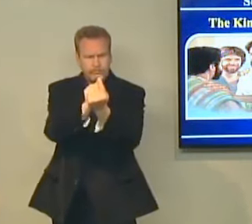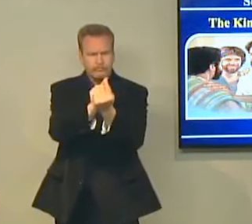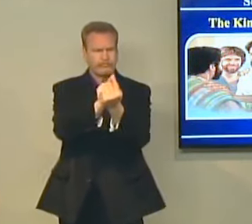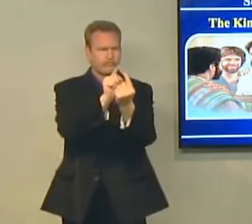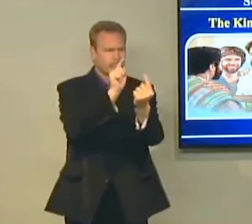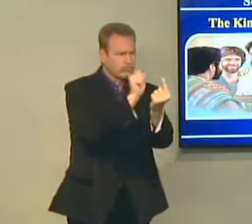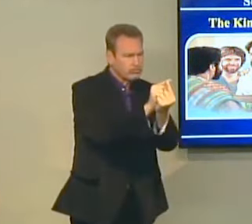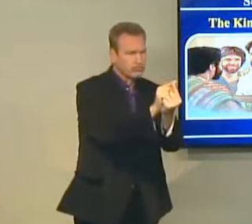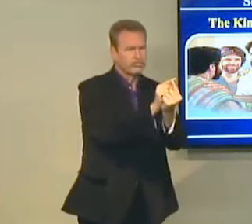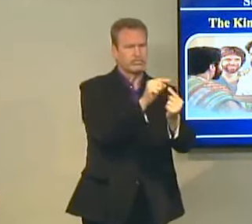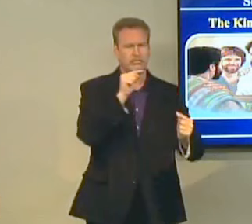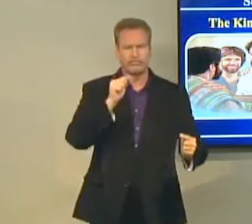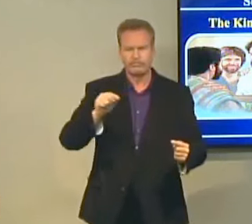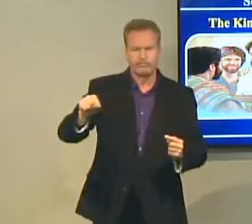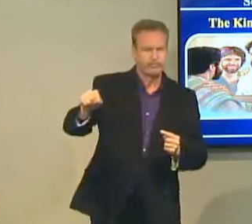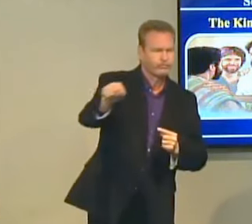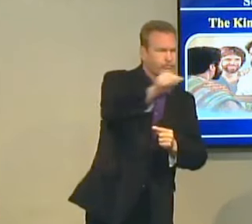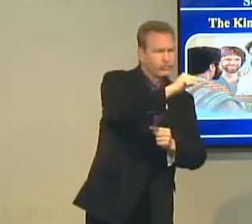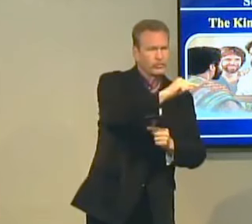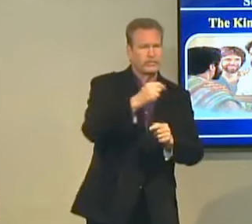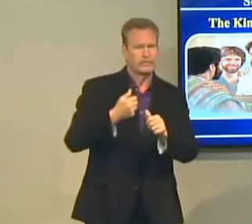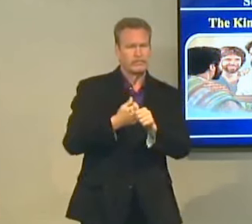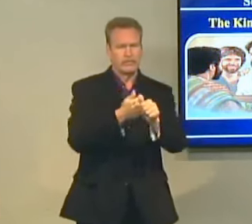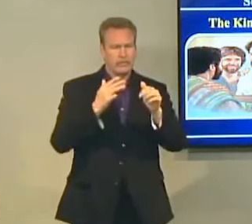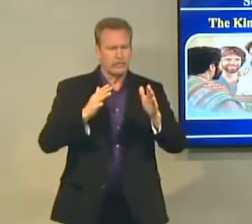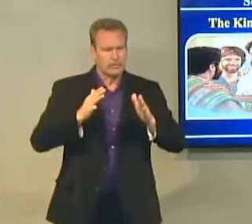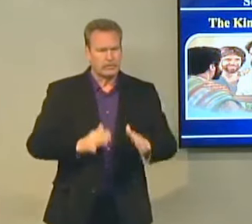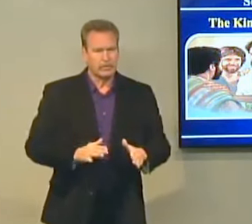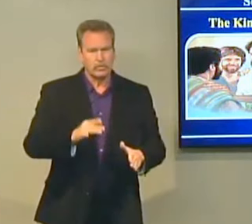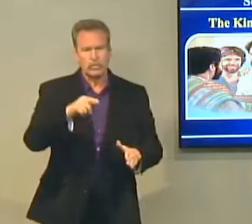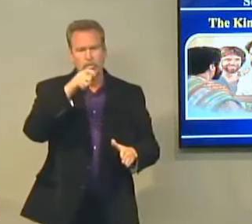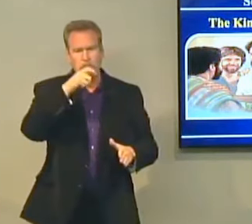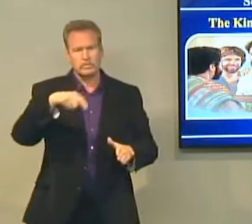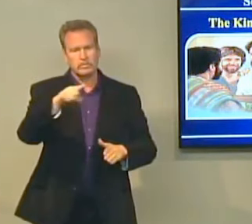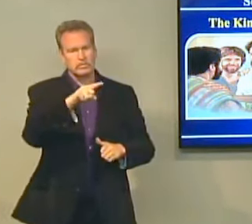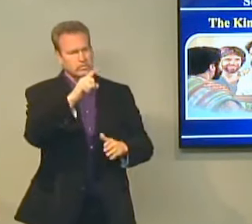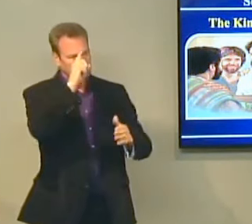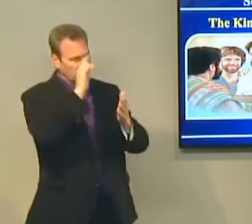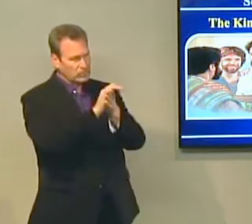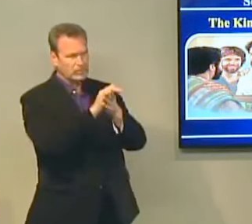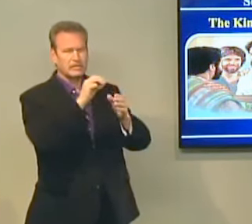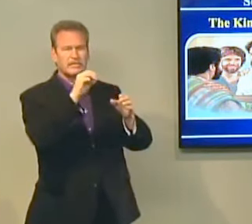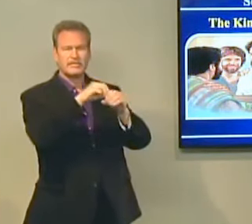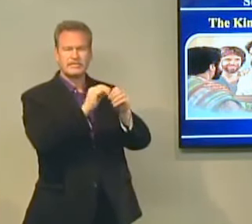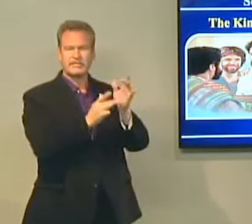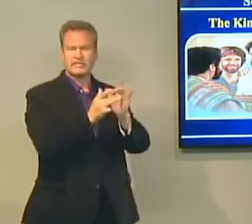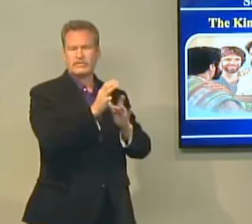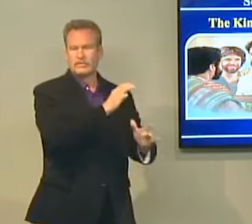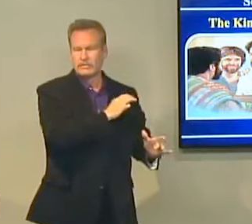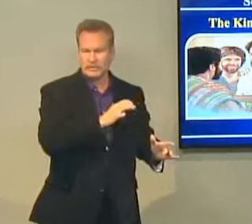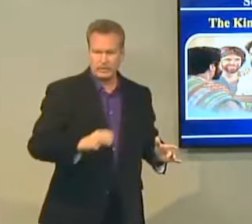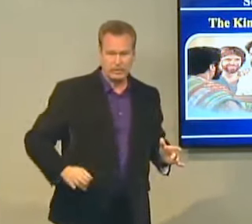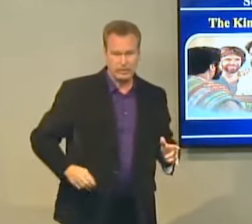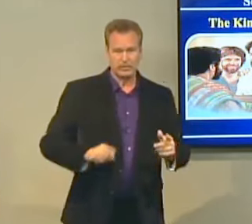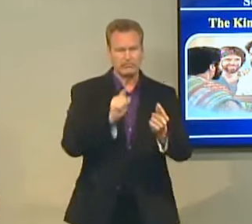Today we're going to be all in heaven and sitting around the different appearances, the different times Jesus appeared to his followers. For those who